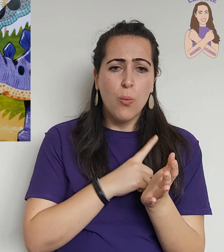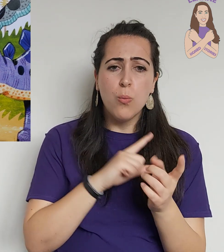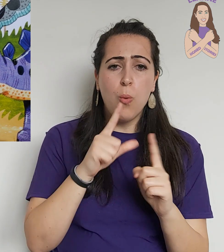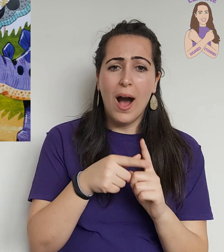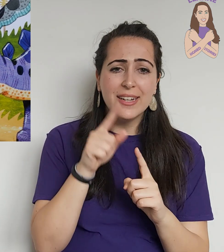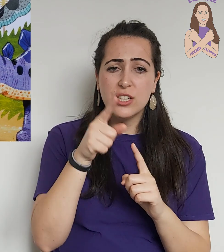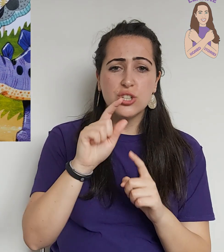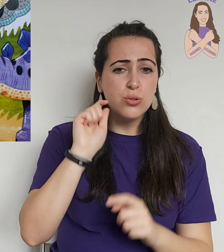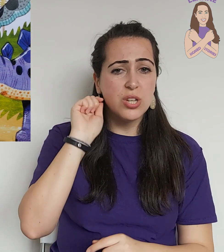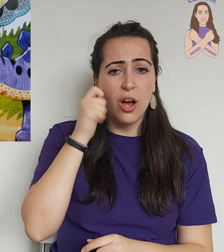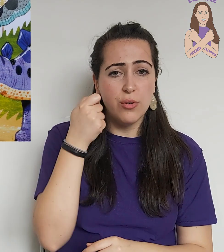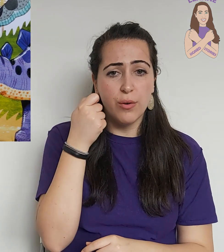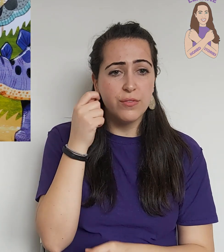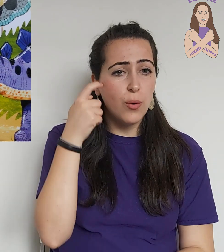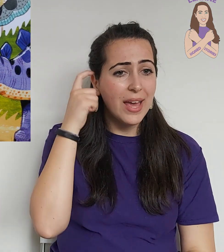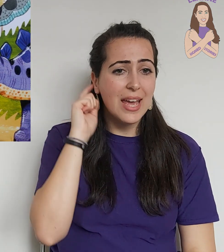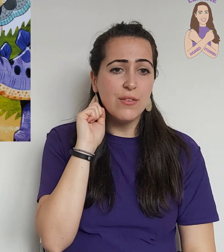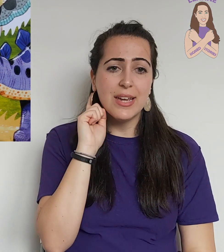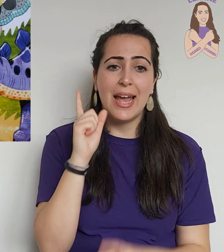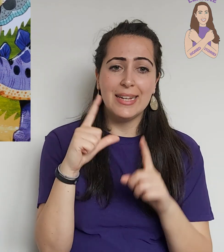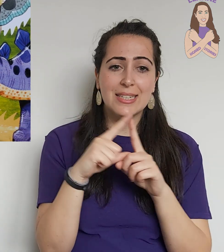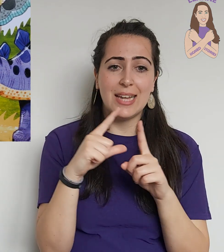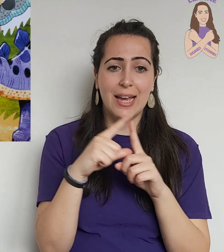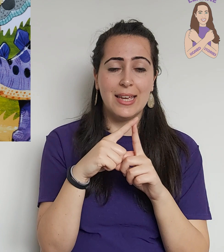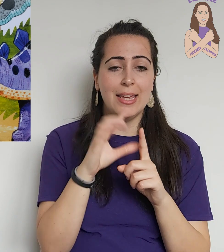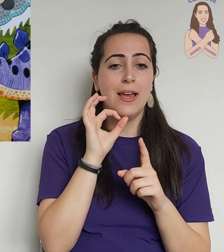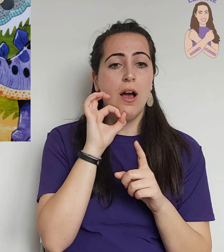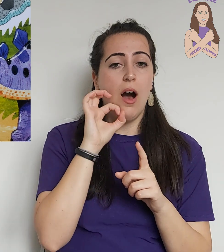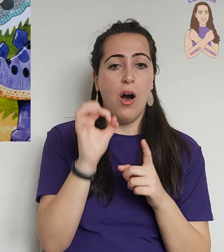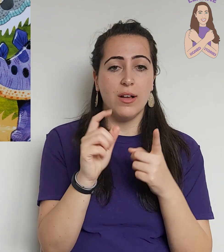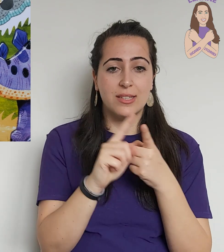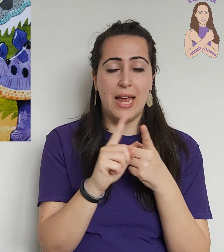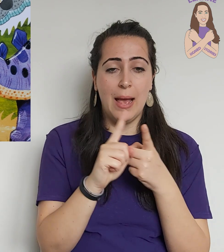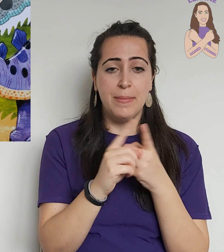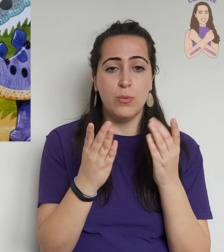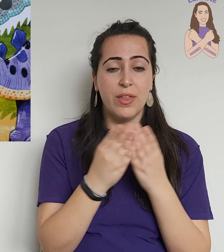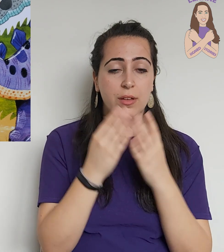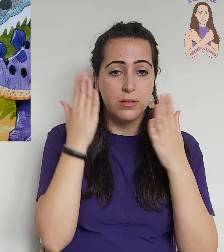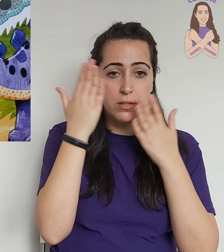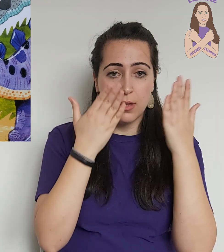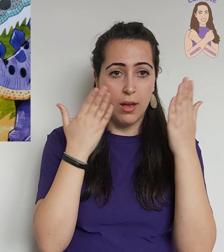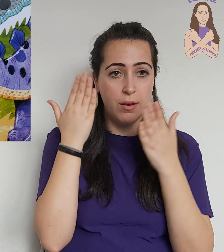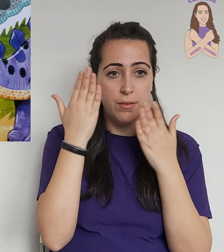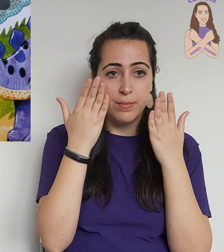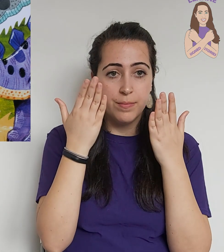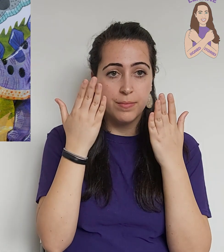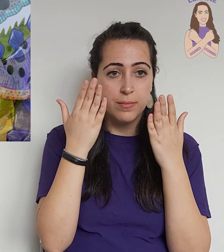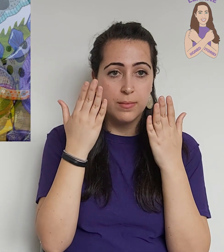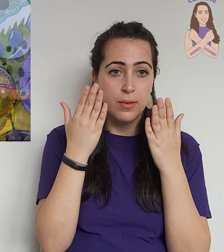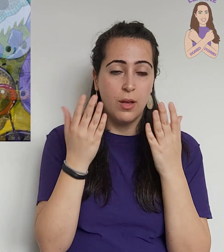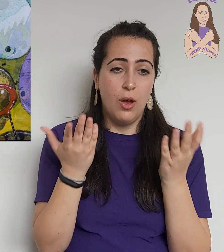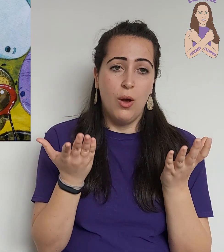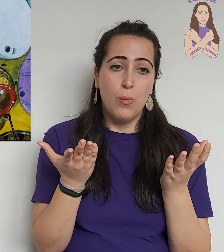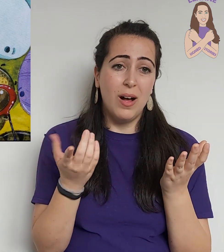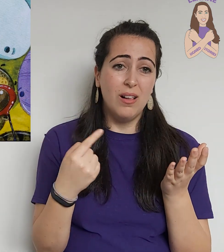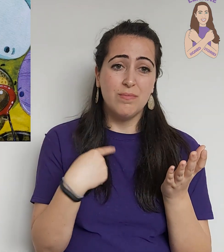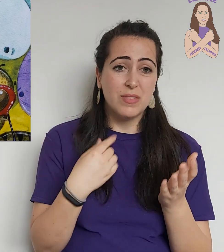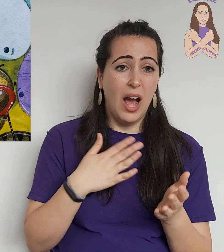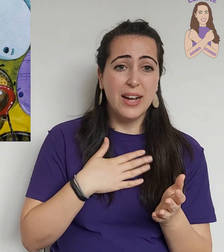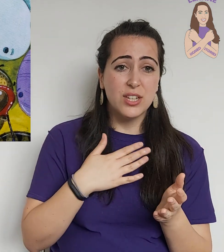"Why did you turn off your hearing aid, Dachy?" asked Emmy with concern. "Well, I don't